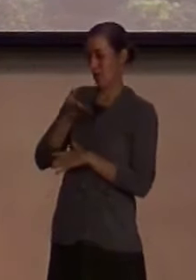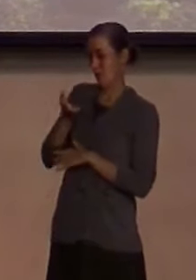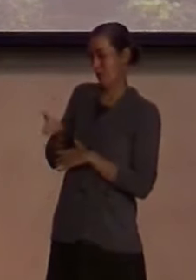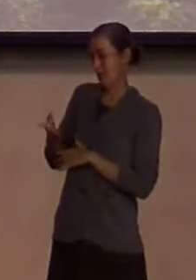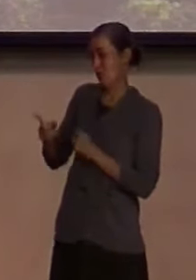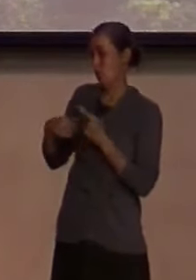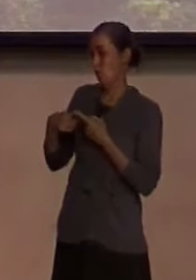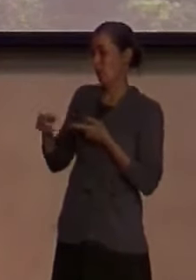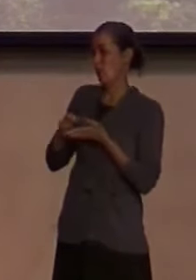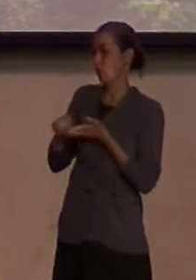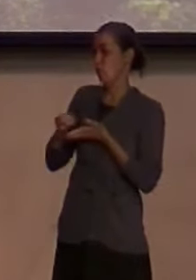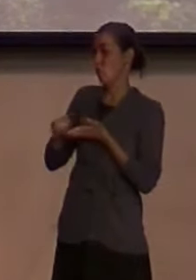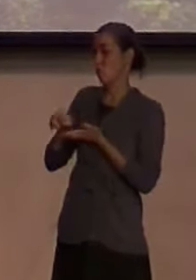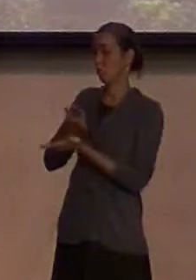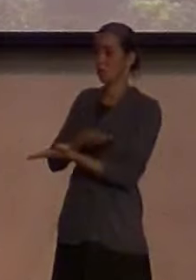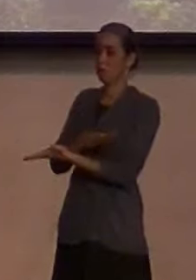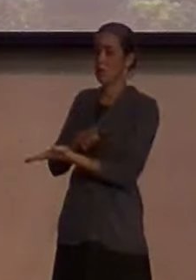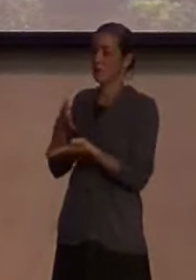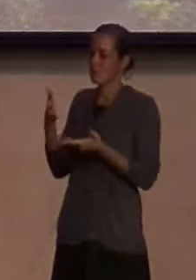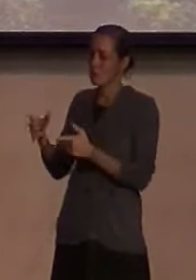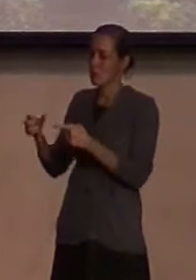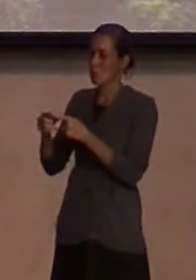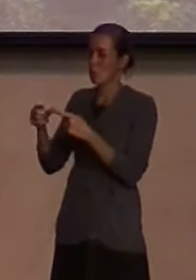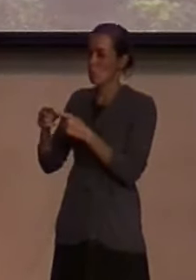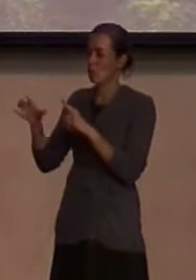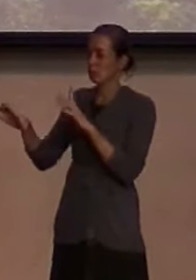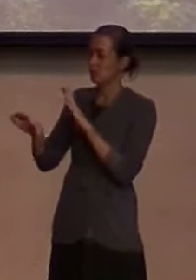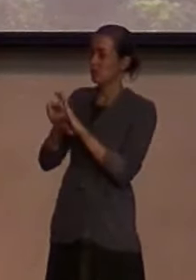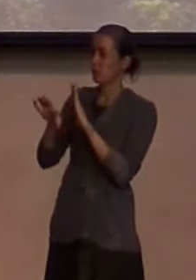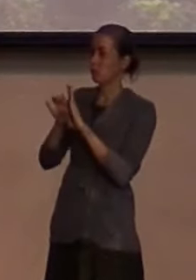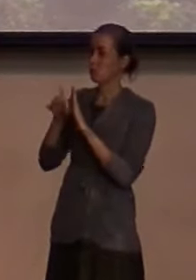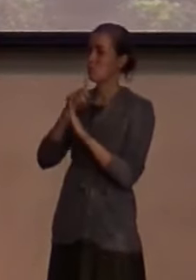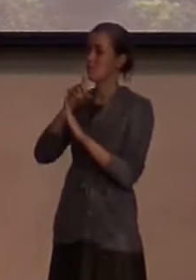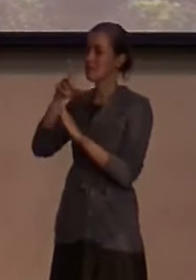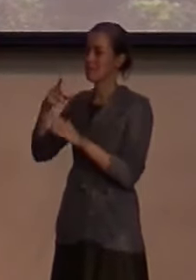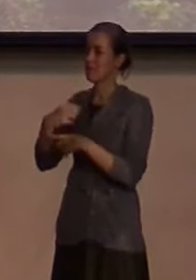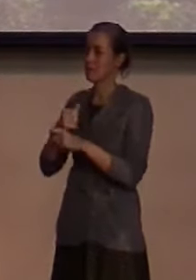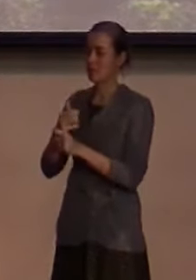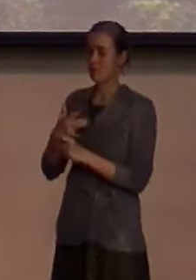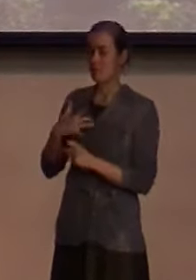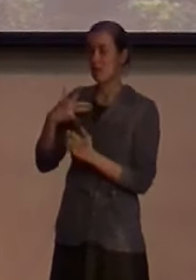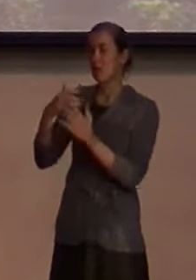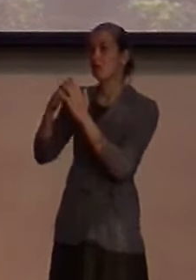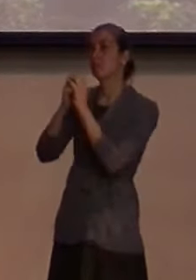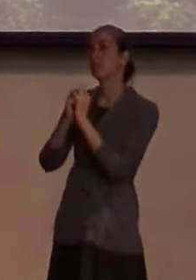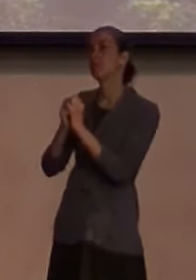again, let's let these words and these images really just take us into worship. And here we go.